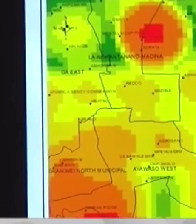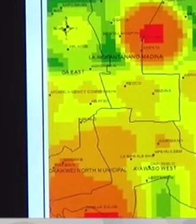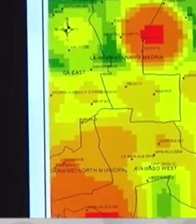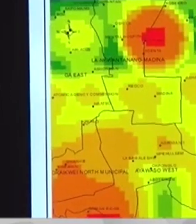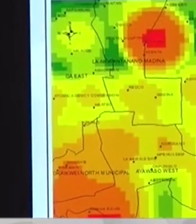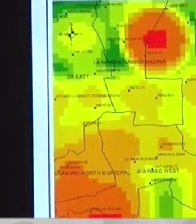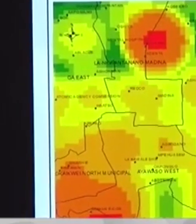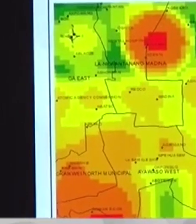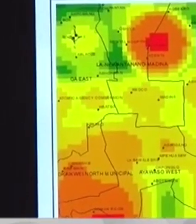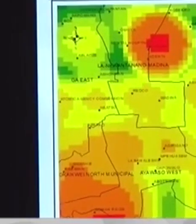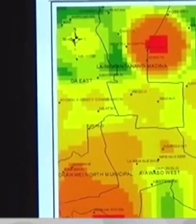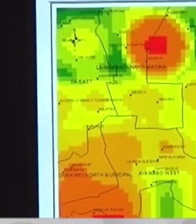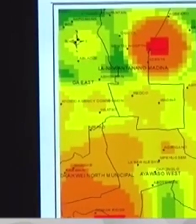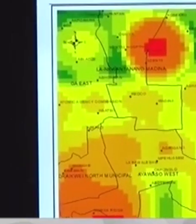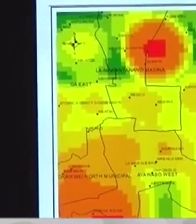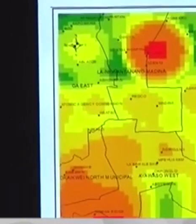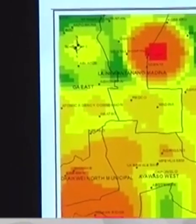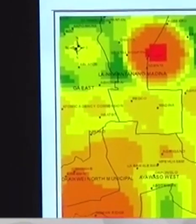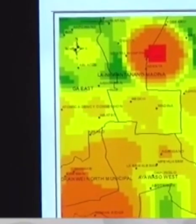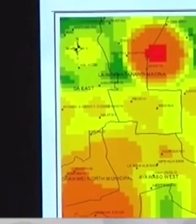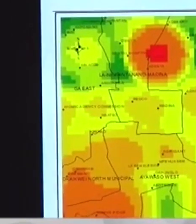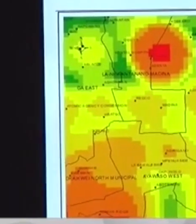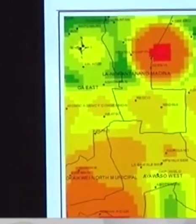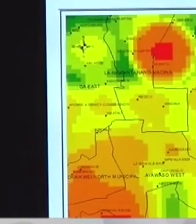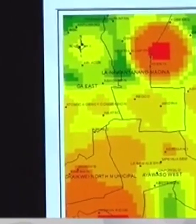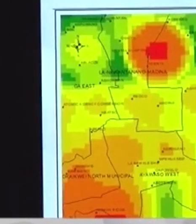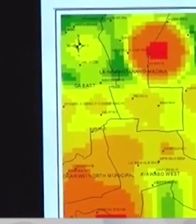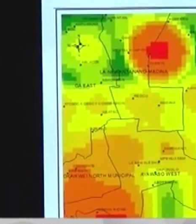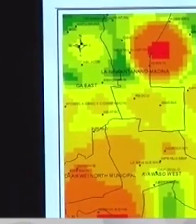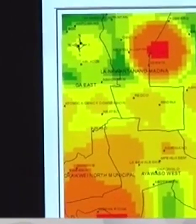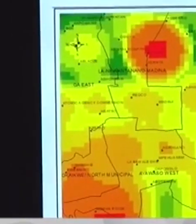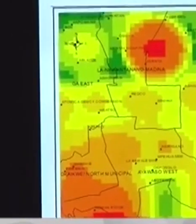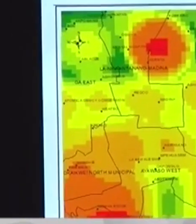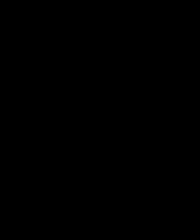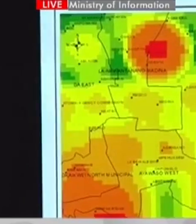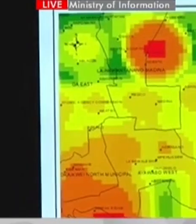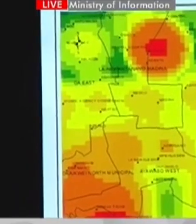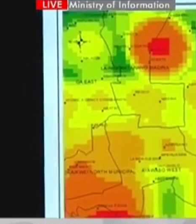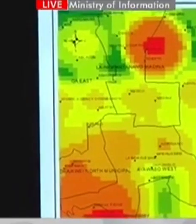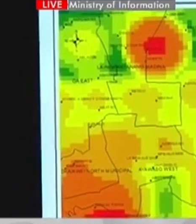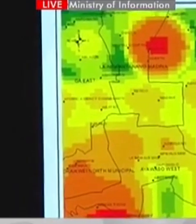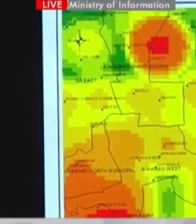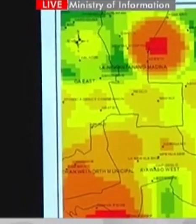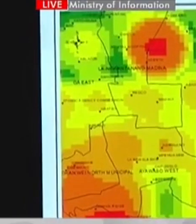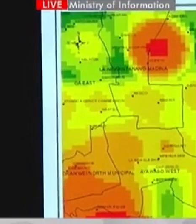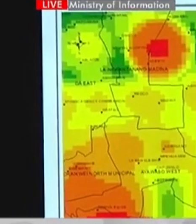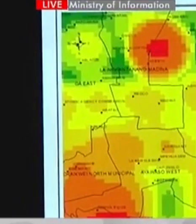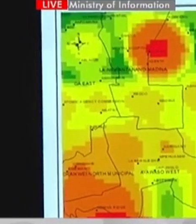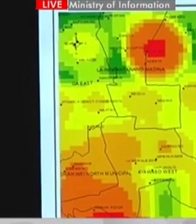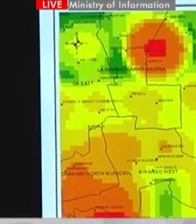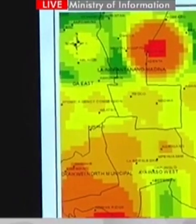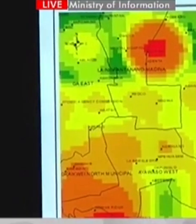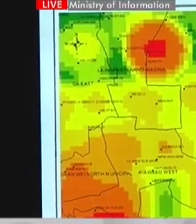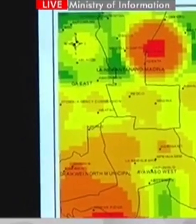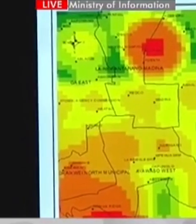follow-up to be able to control the cases. The next slide also gives you further